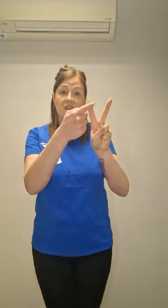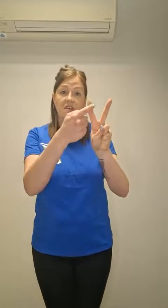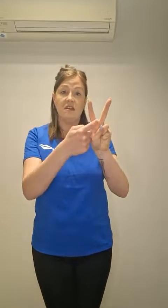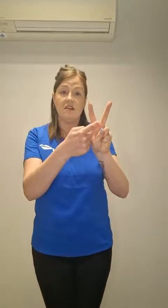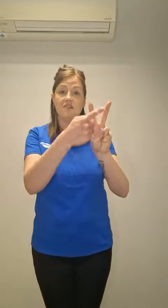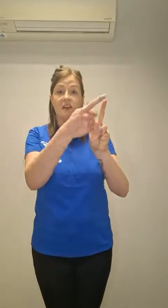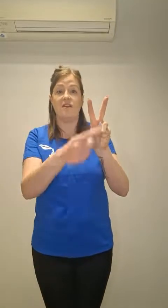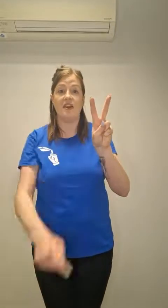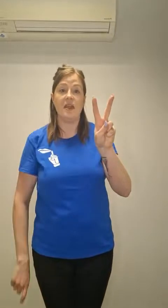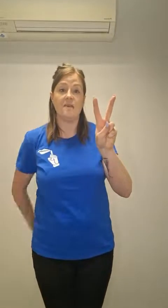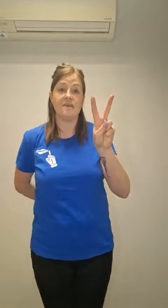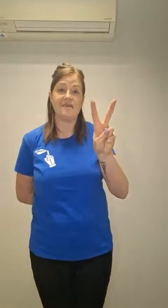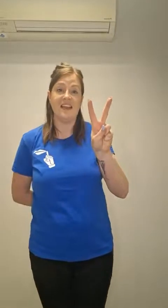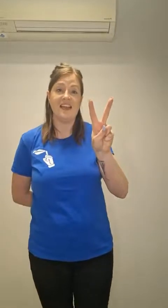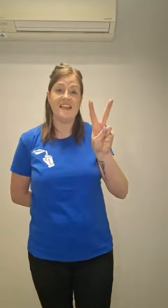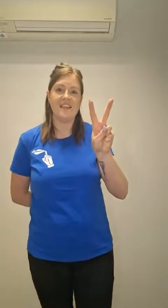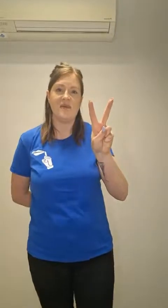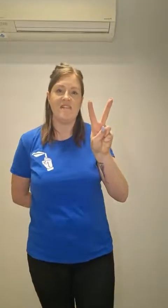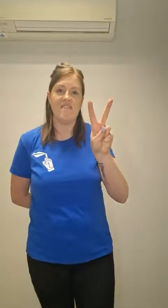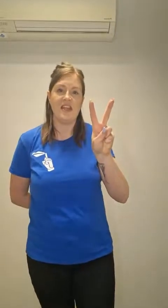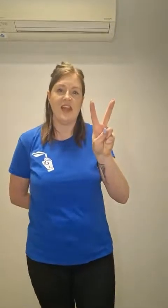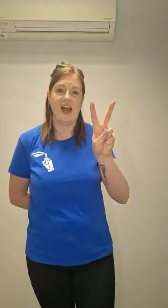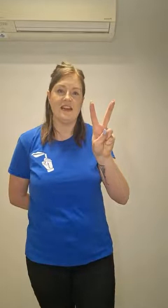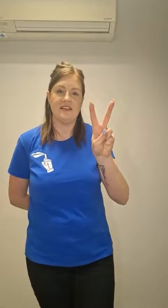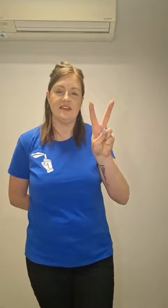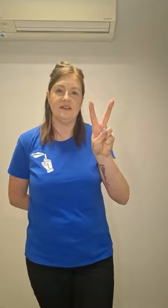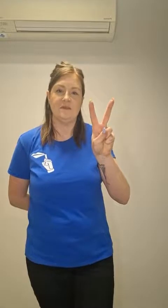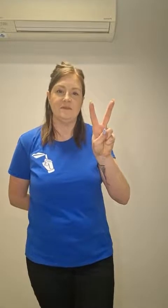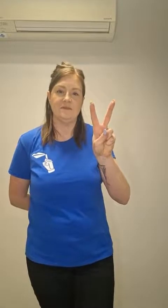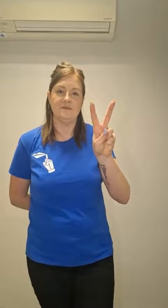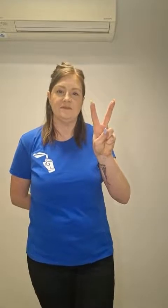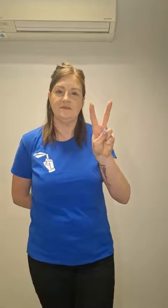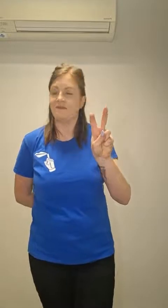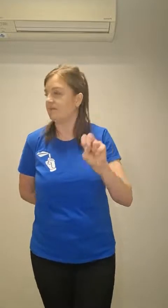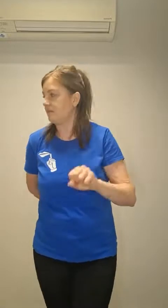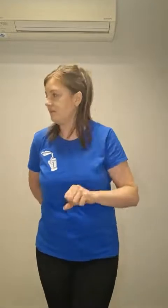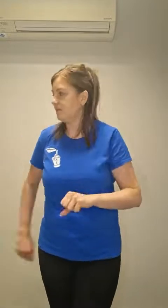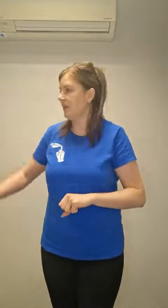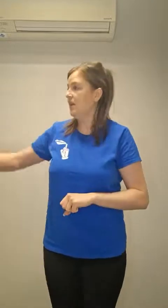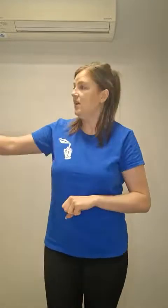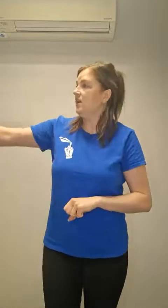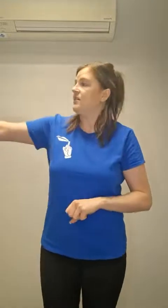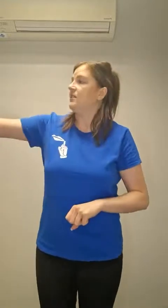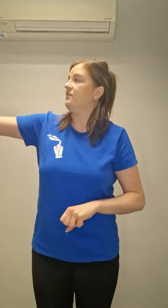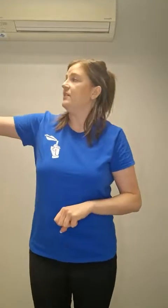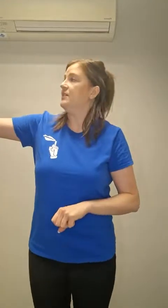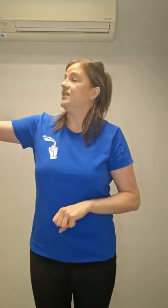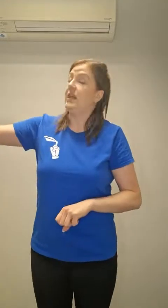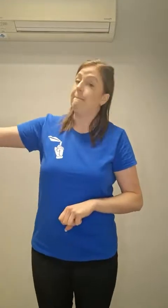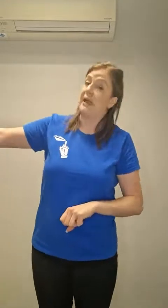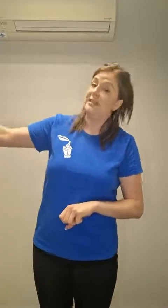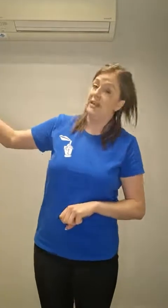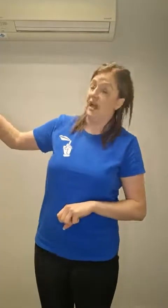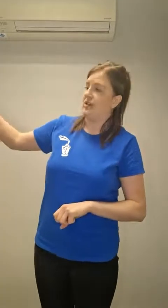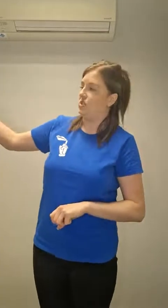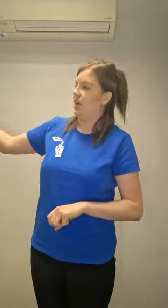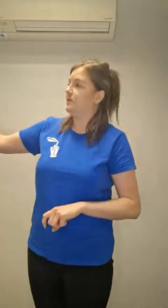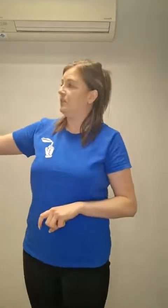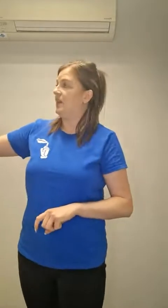looks like a V. So a V hand. So there are 16 basic hand shapes, that we then